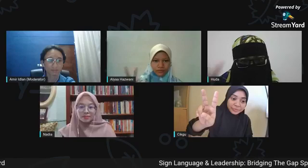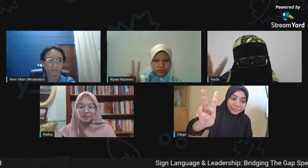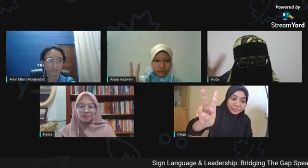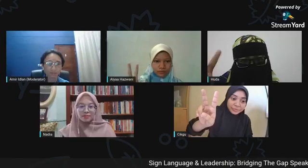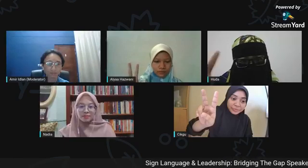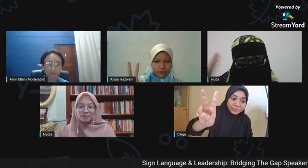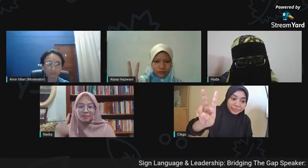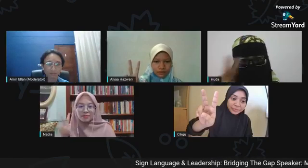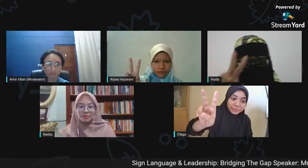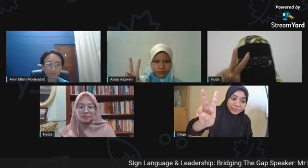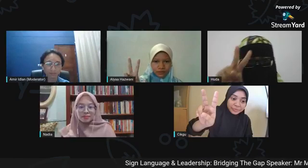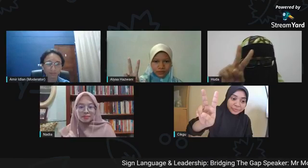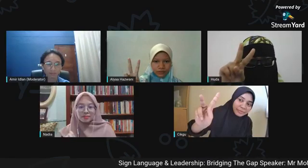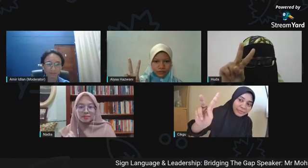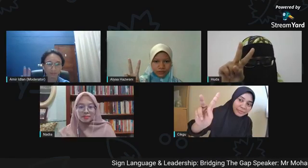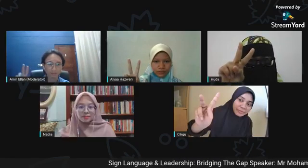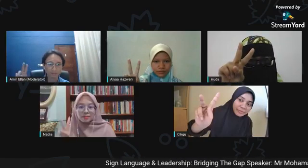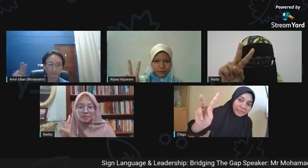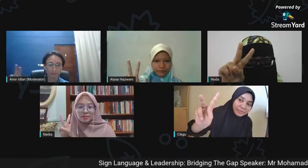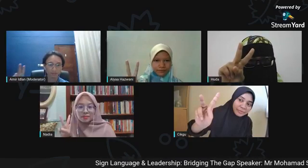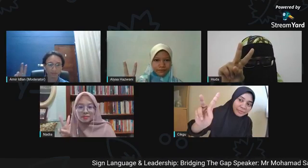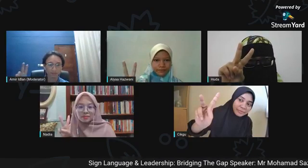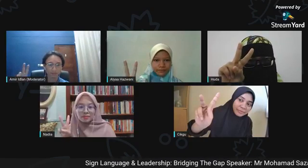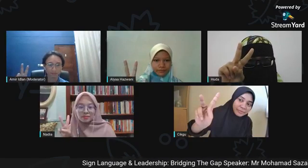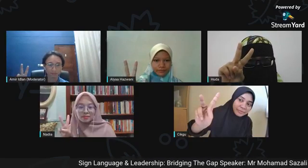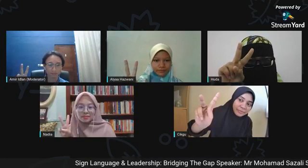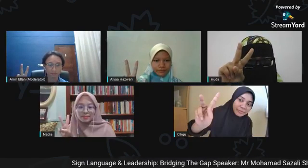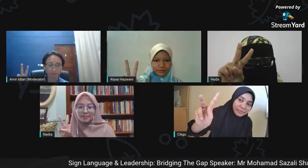Okay, this is K.